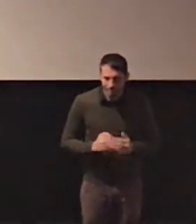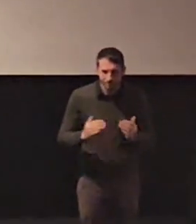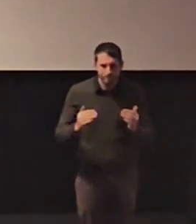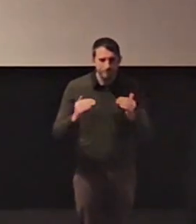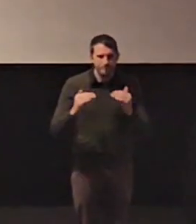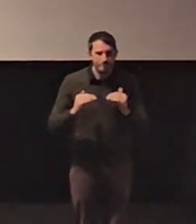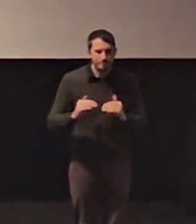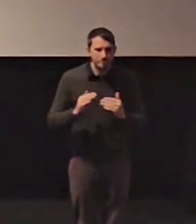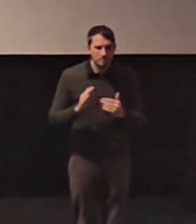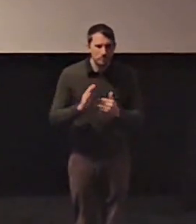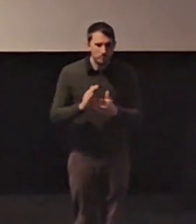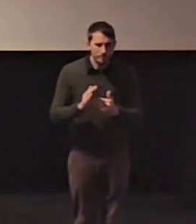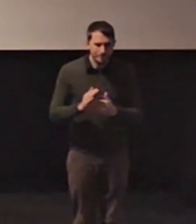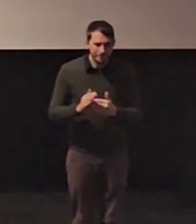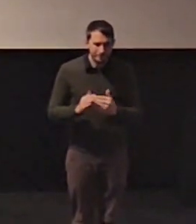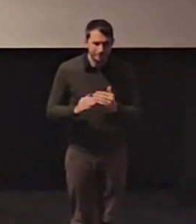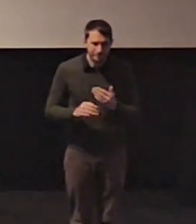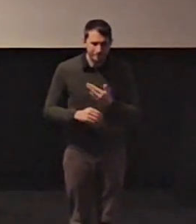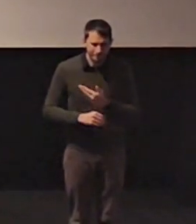today's